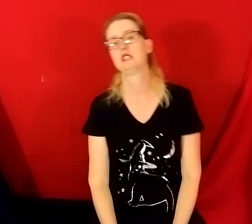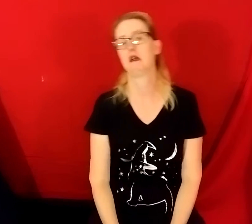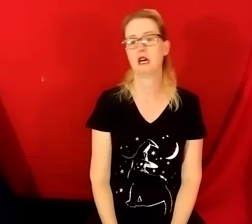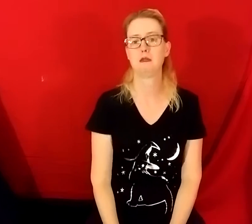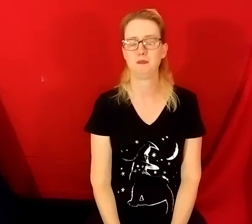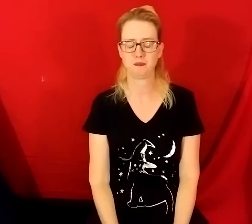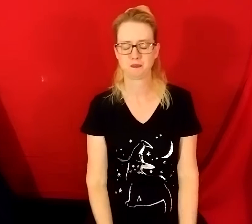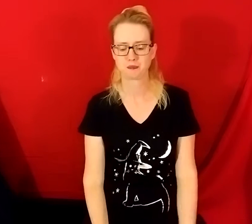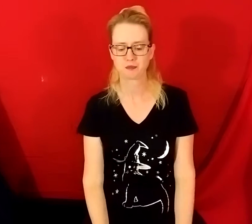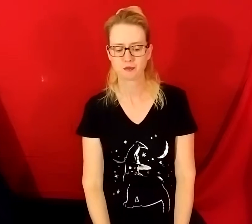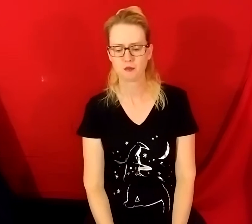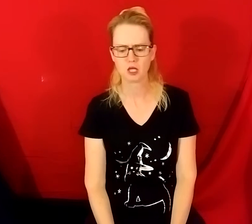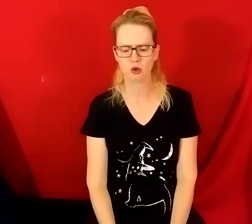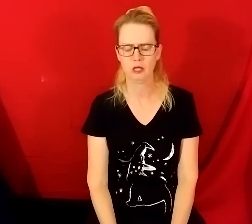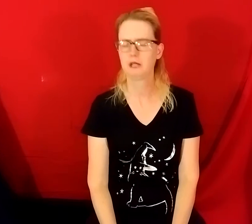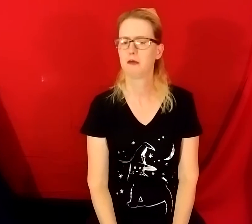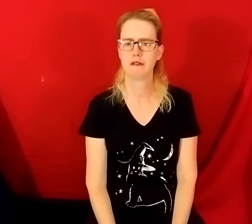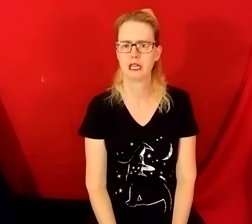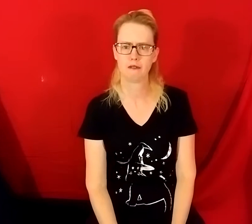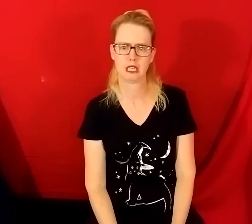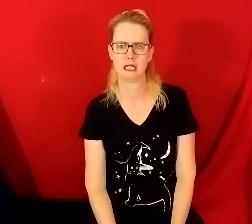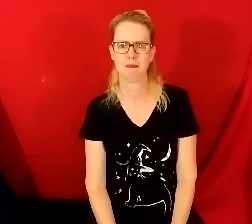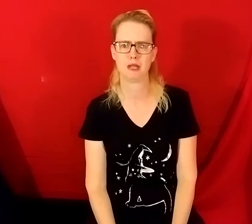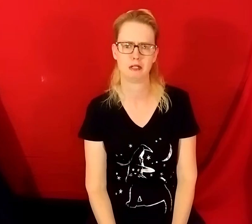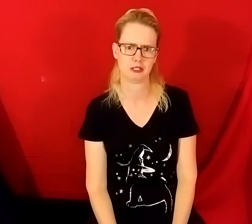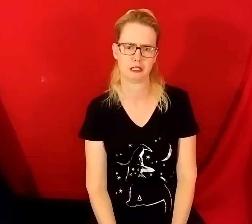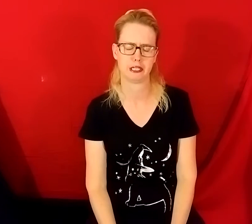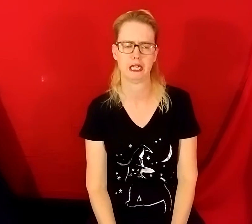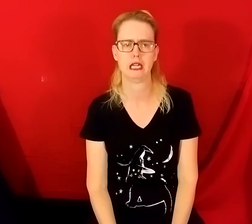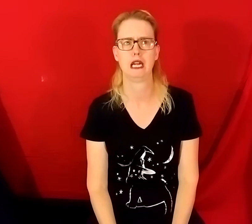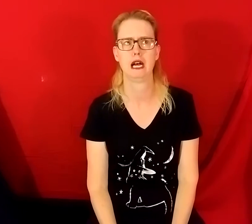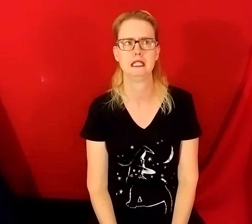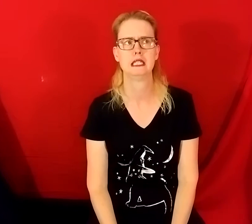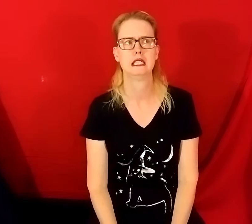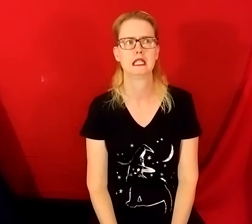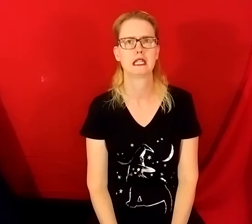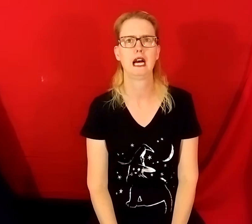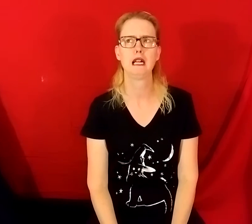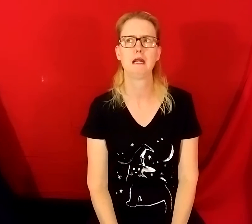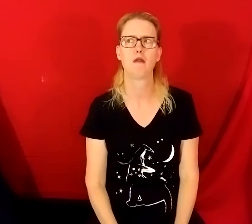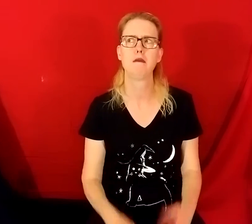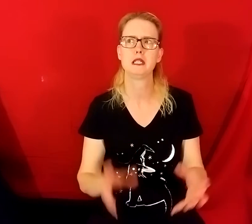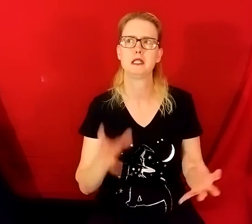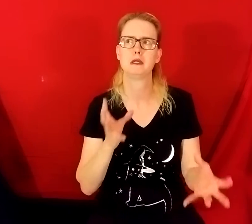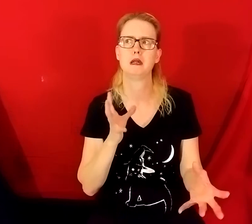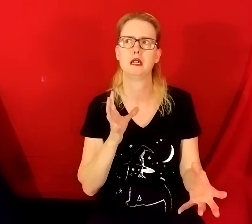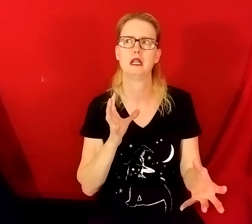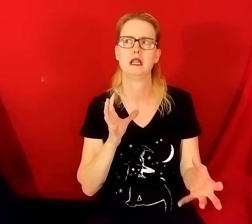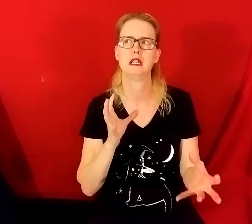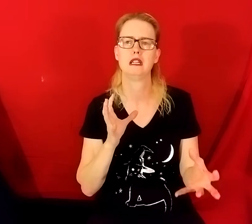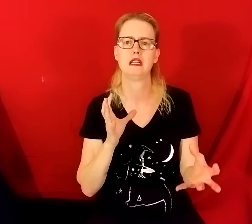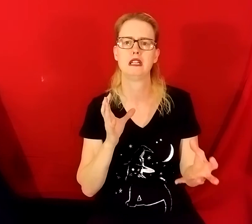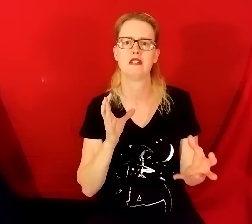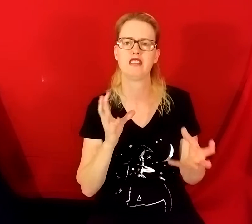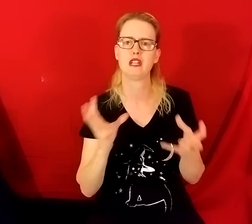So, this movie I went and saw today, and I kind of, it brought me that feel